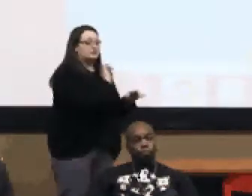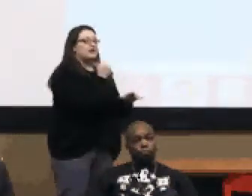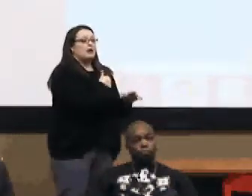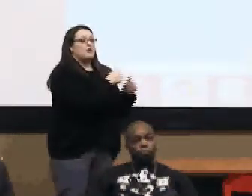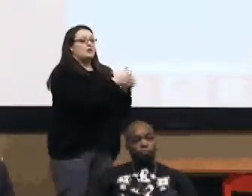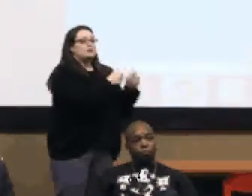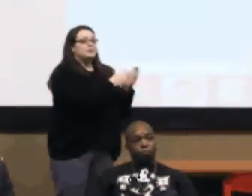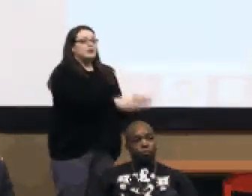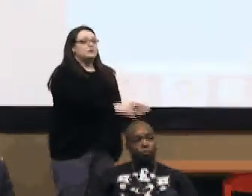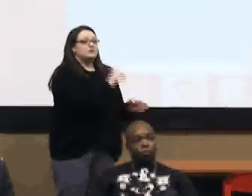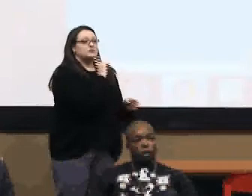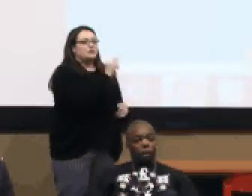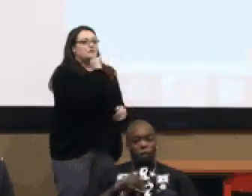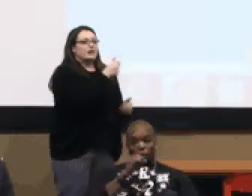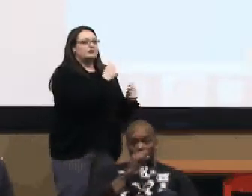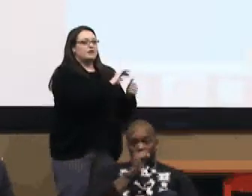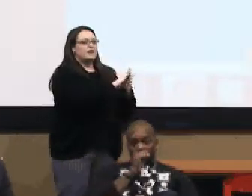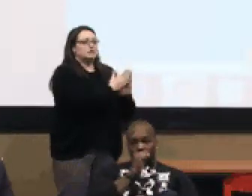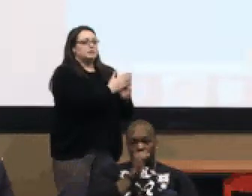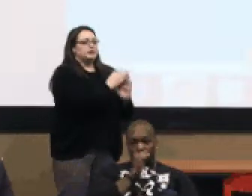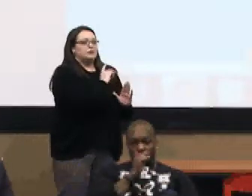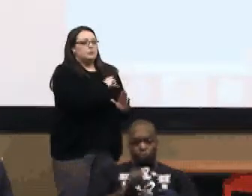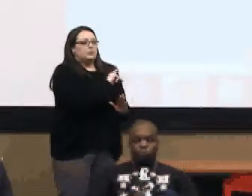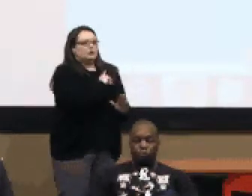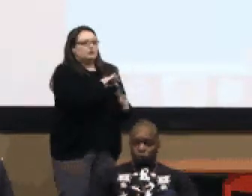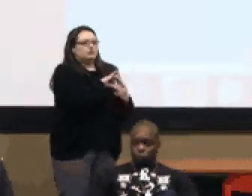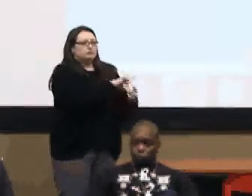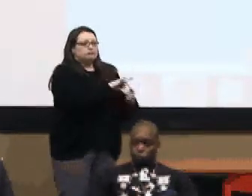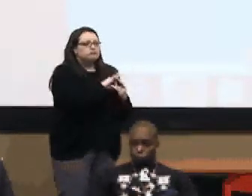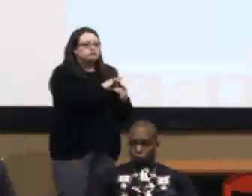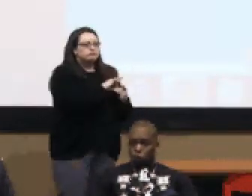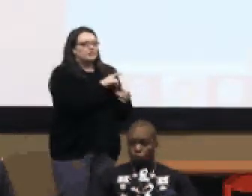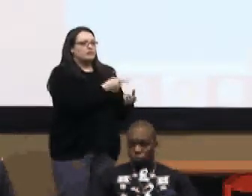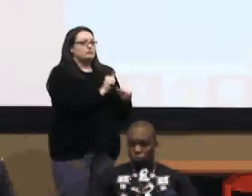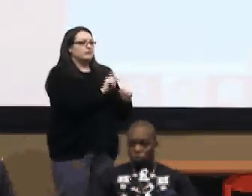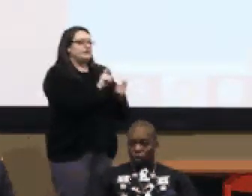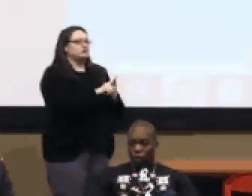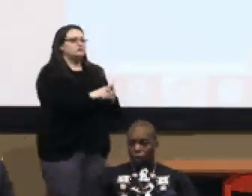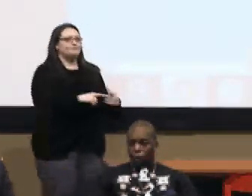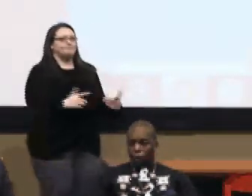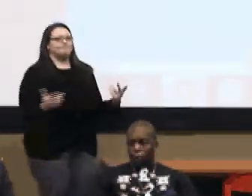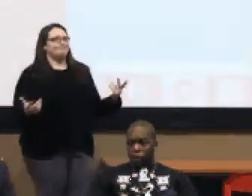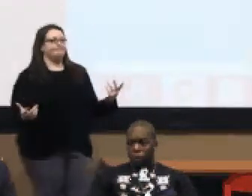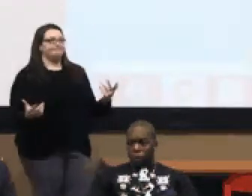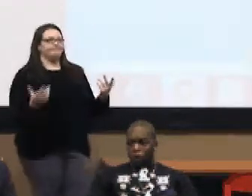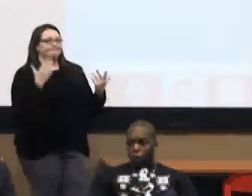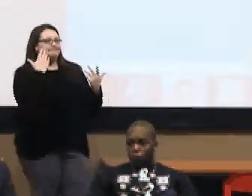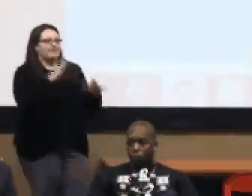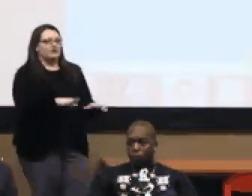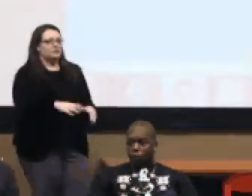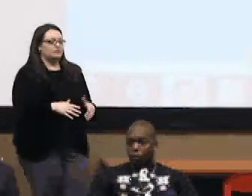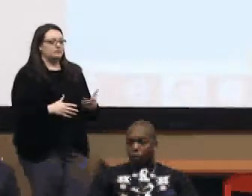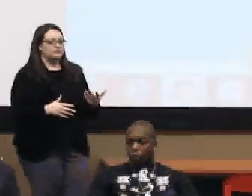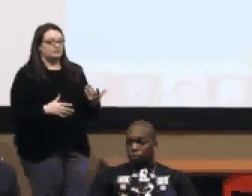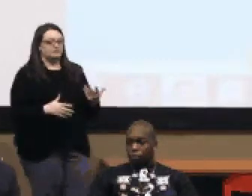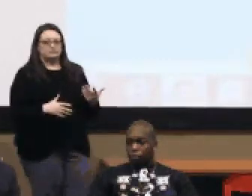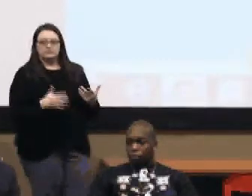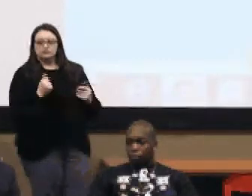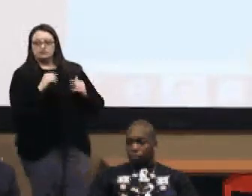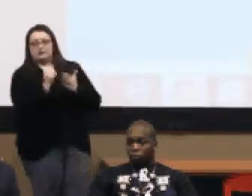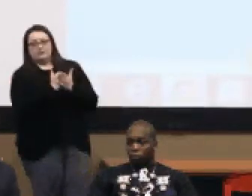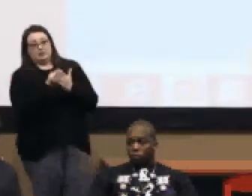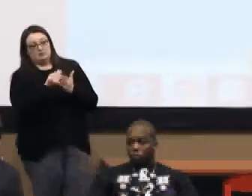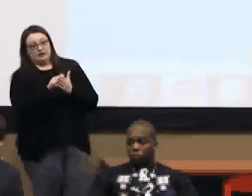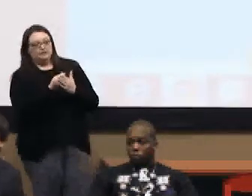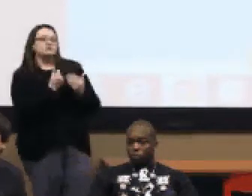competitors are not trying to be personable. They're trying to, I don't know, maybe Trying to make money.